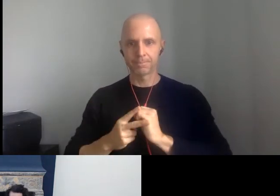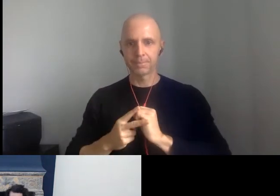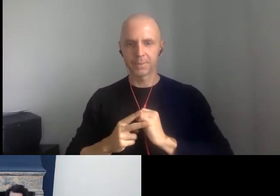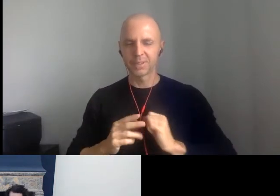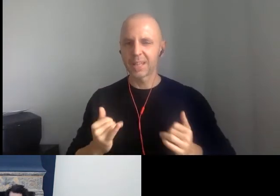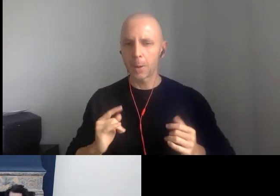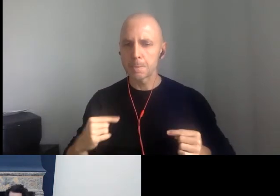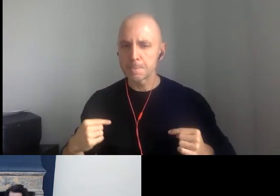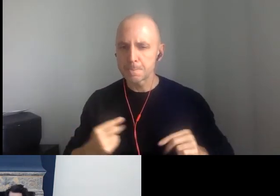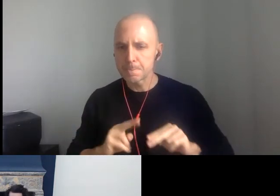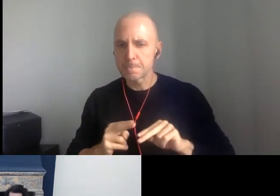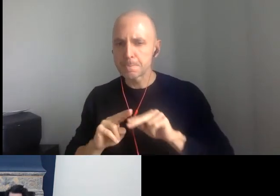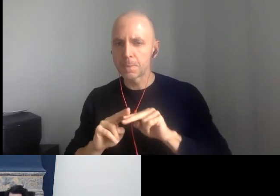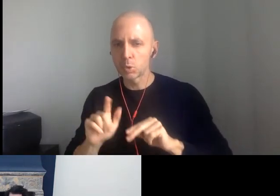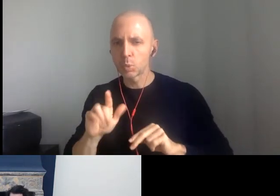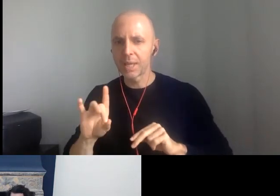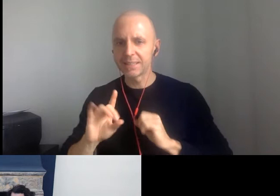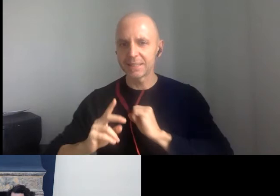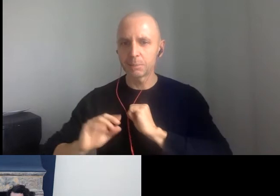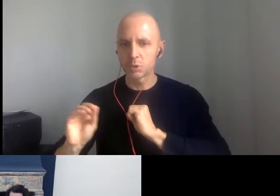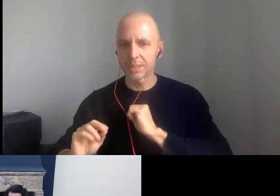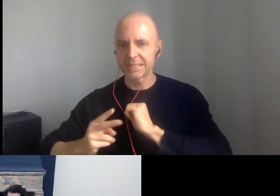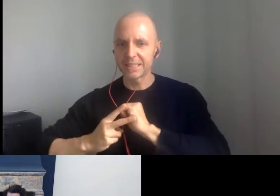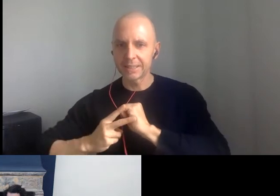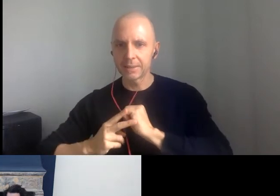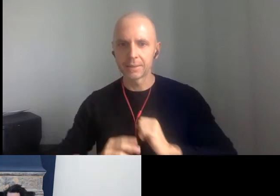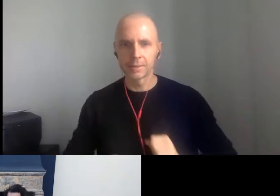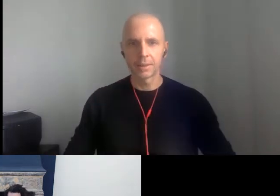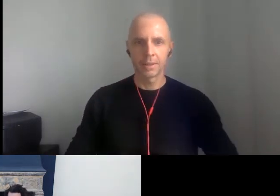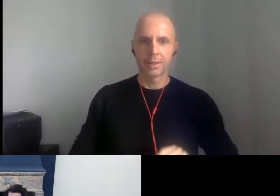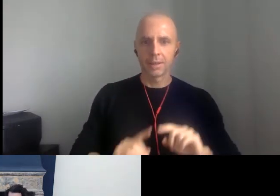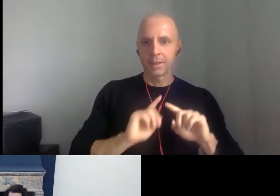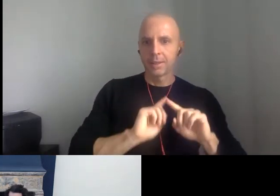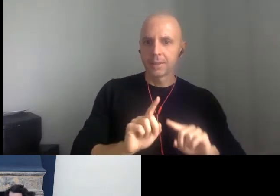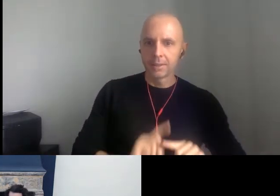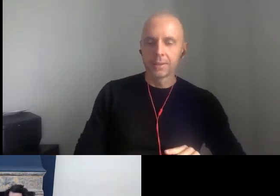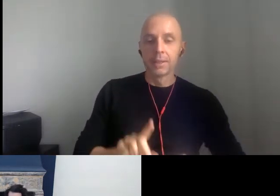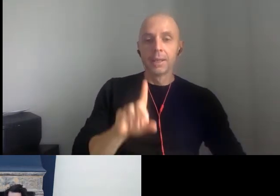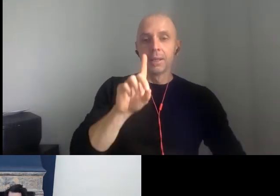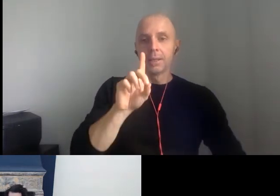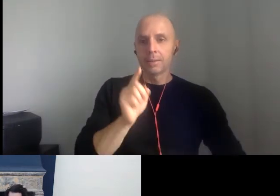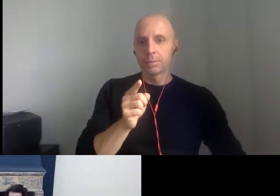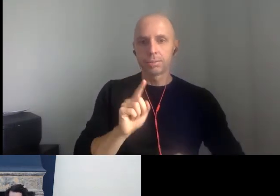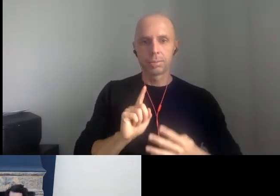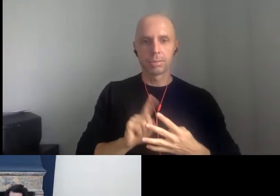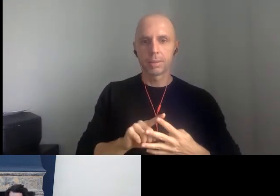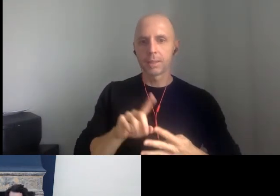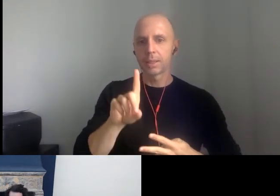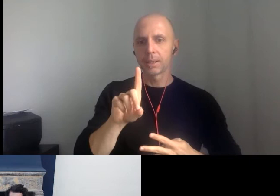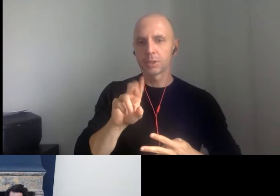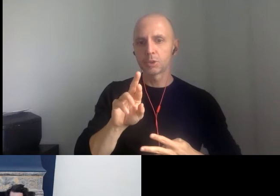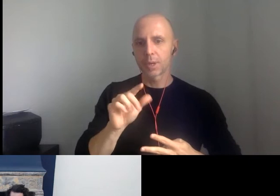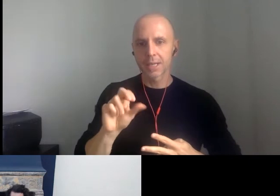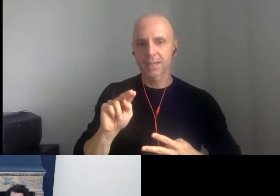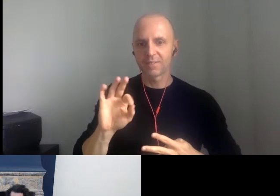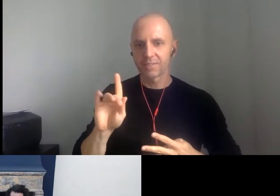Wildlife surveys, as well as dormice, butterfly, dragonfly, and vegetation surveys, we have had help from the Sussex